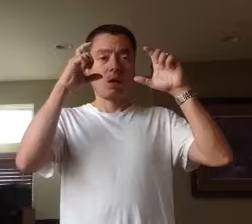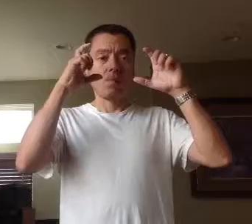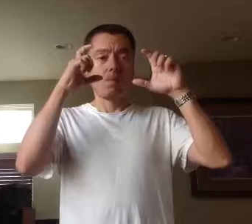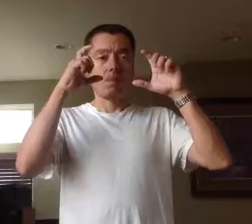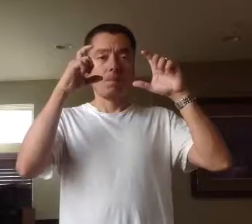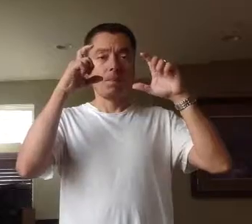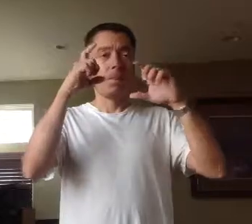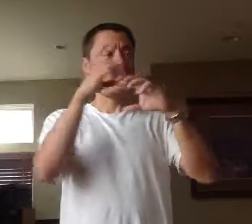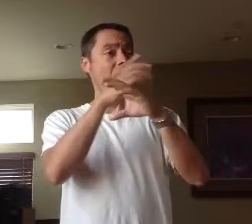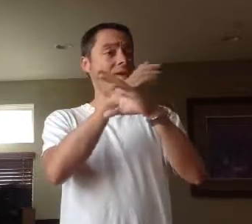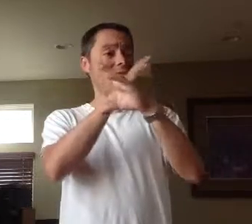Video phone.